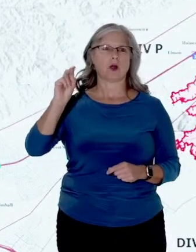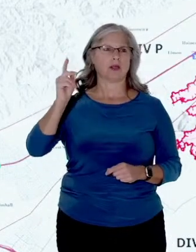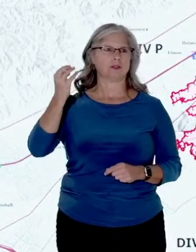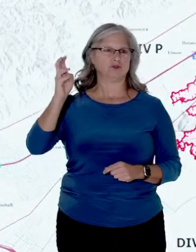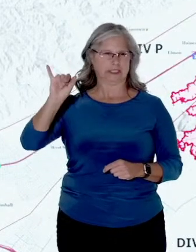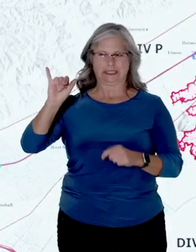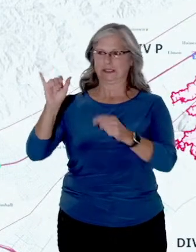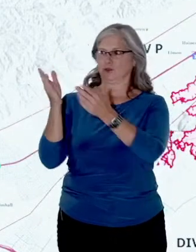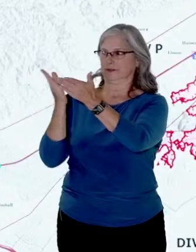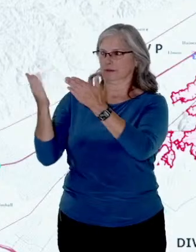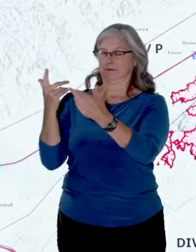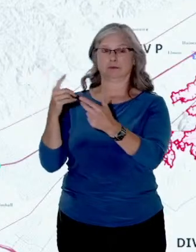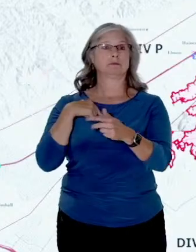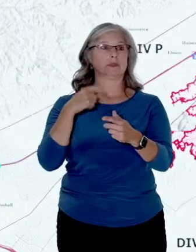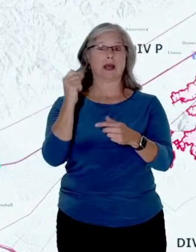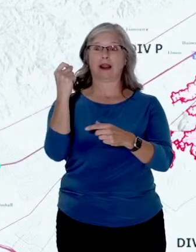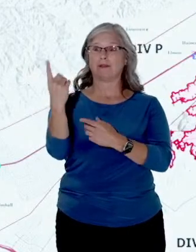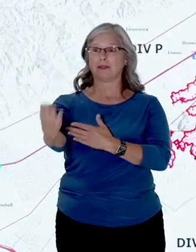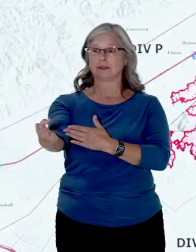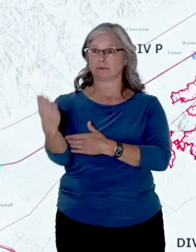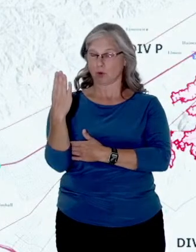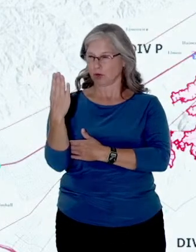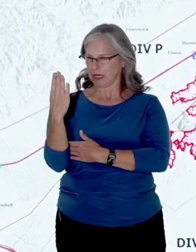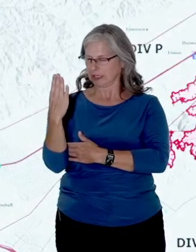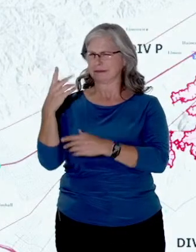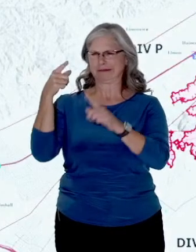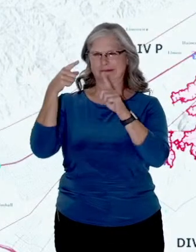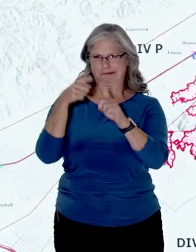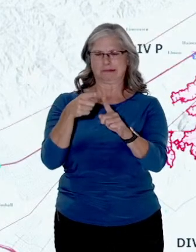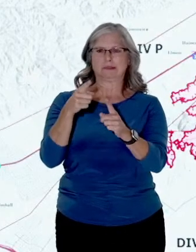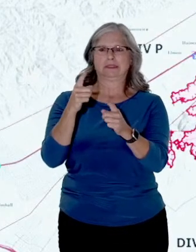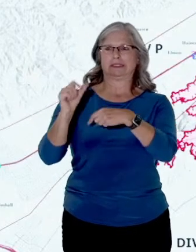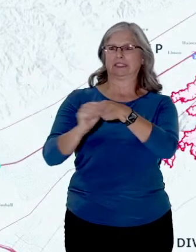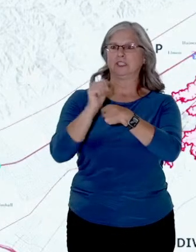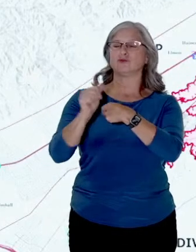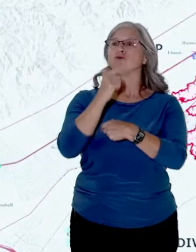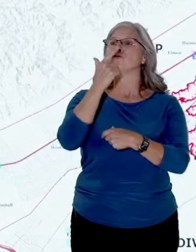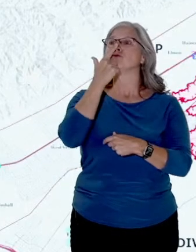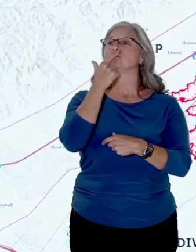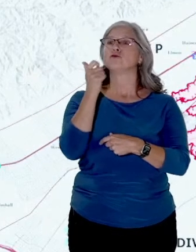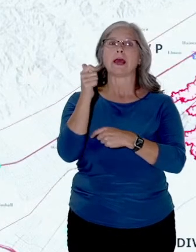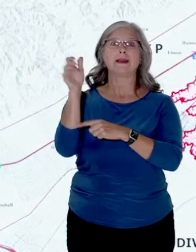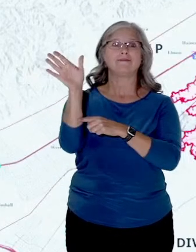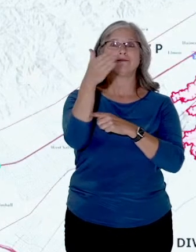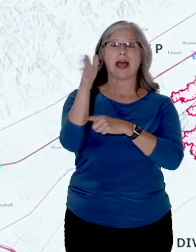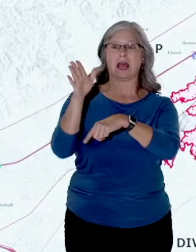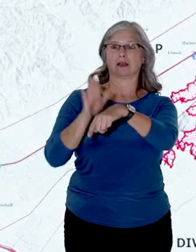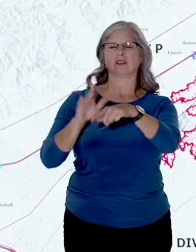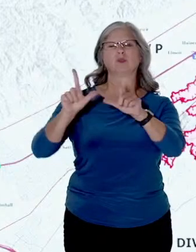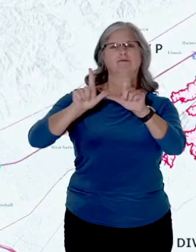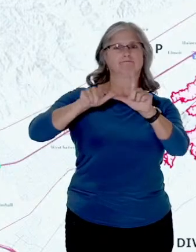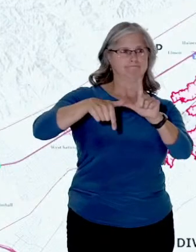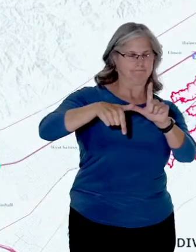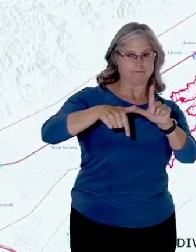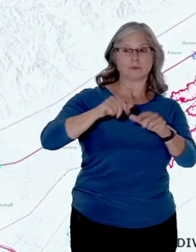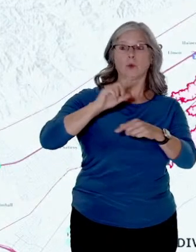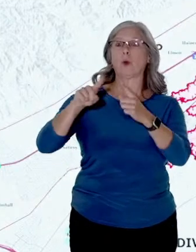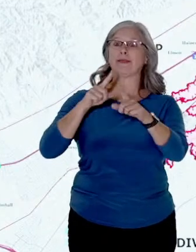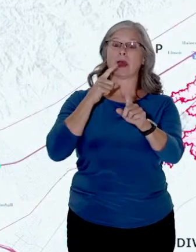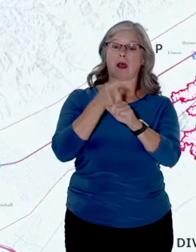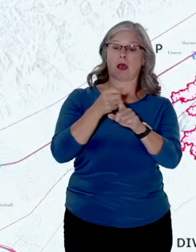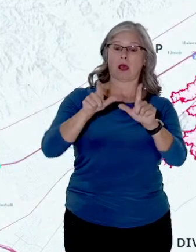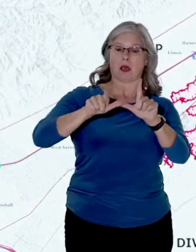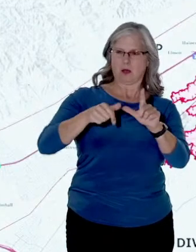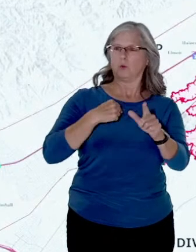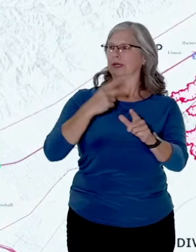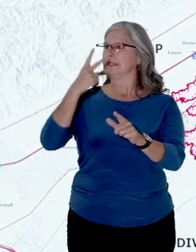points. At 11 o'clock this morning, that particularly dangerous red flag warning was allowed to expire. When it expired, we saw